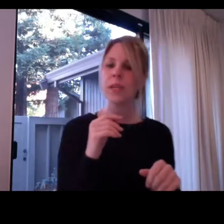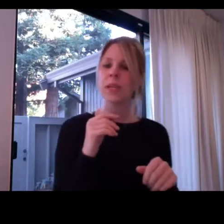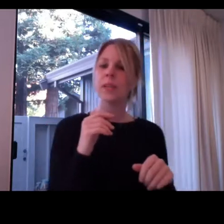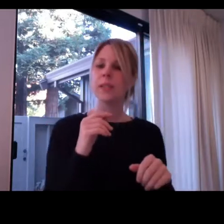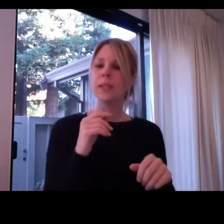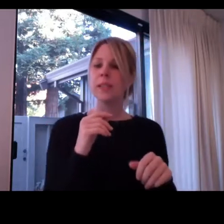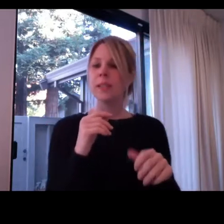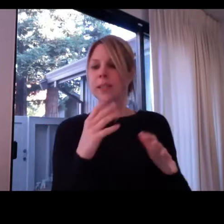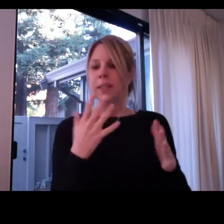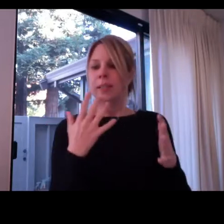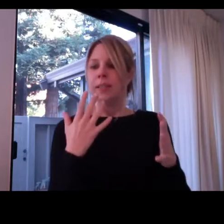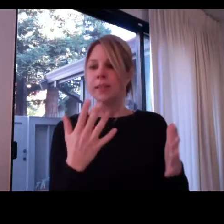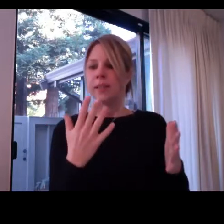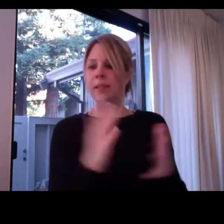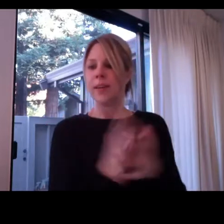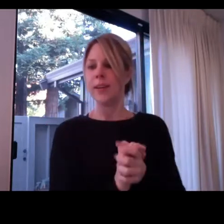Miles.